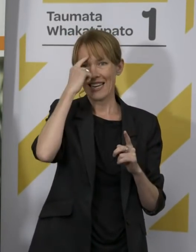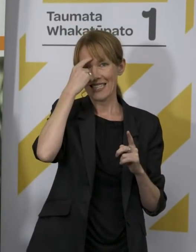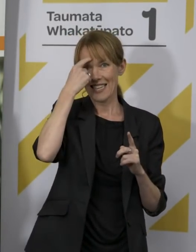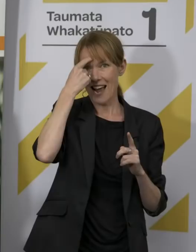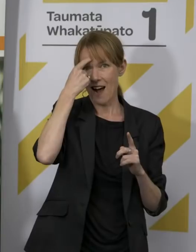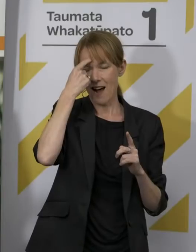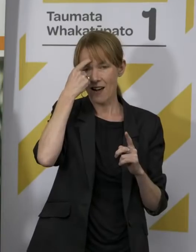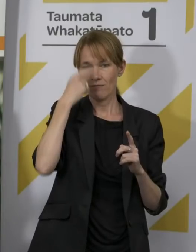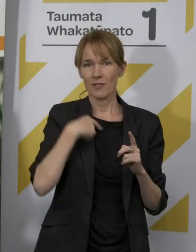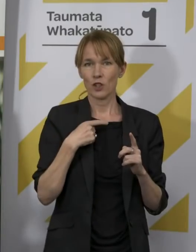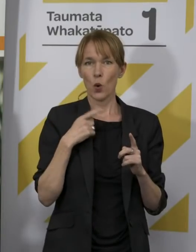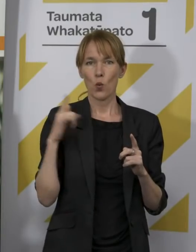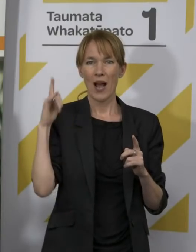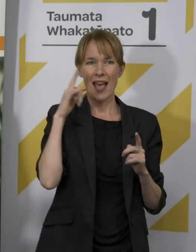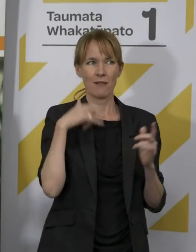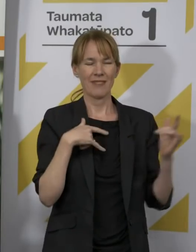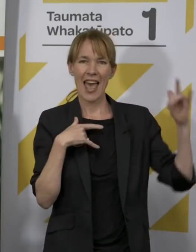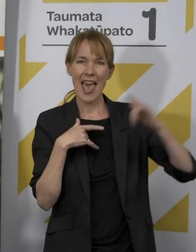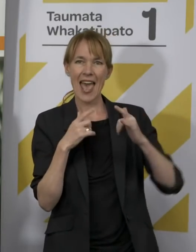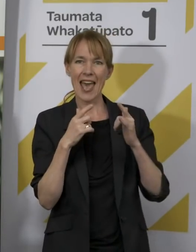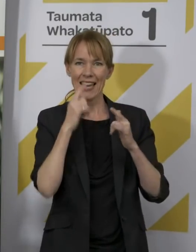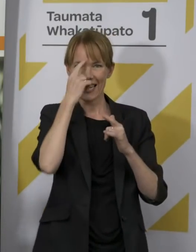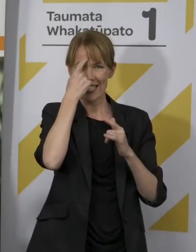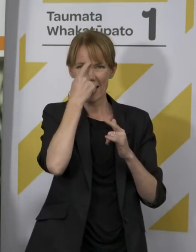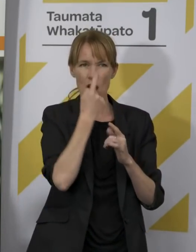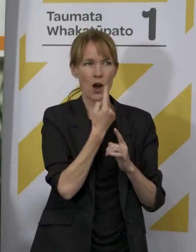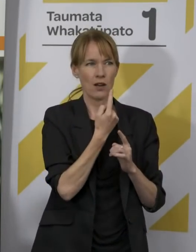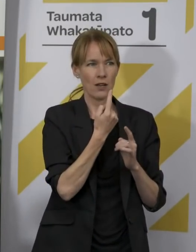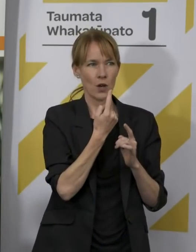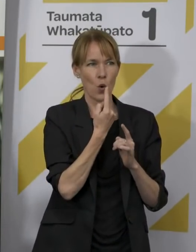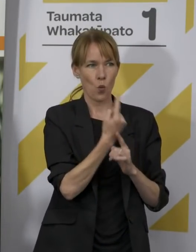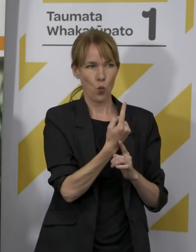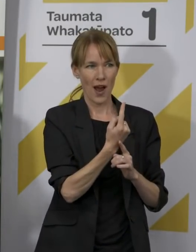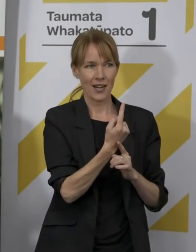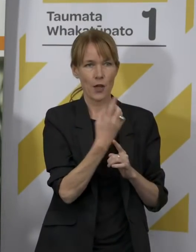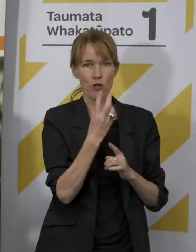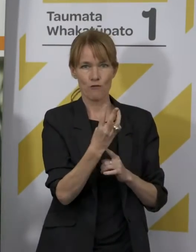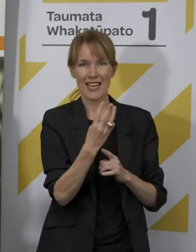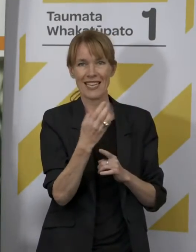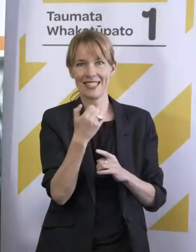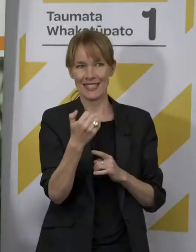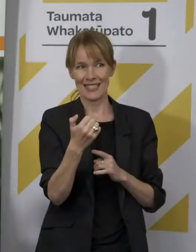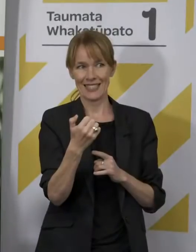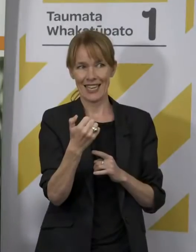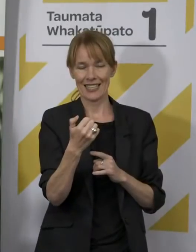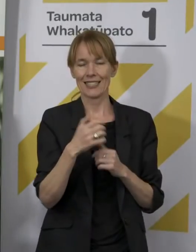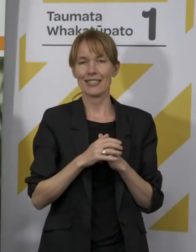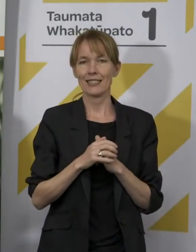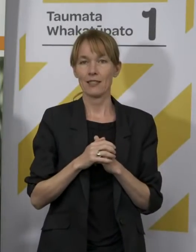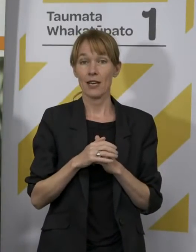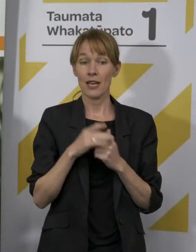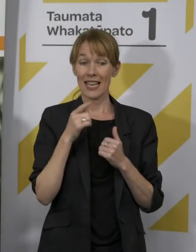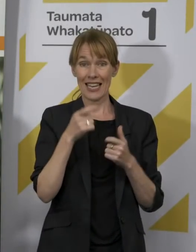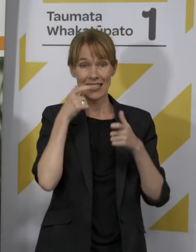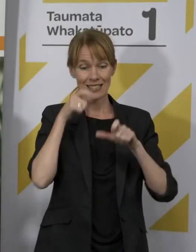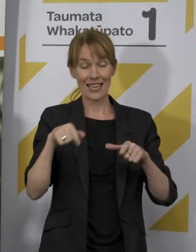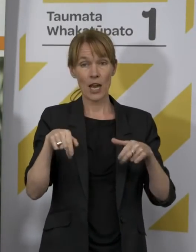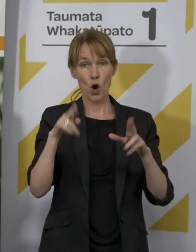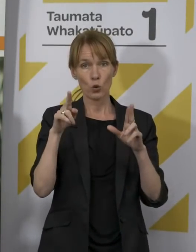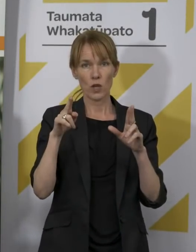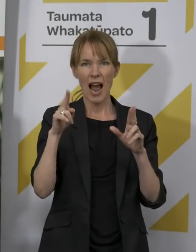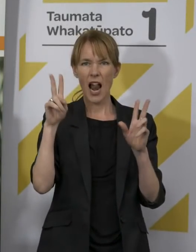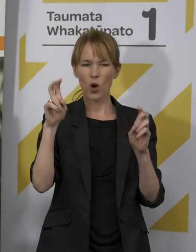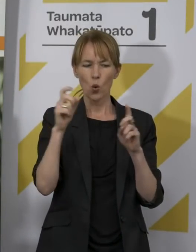1316. He has been staying in managed isolation at the Pullman Hotel and now, as is our protocol, being